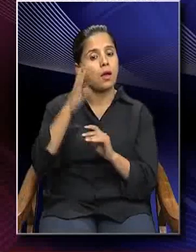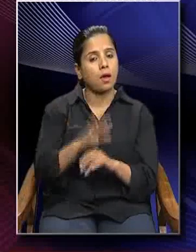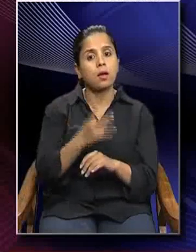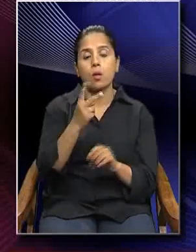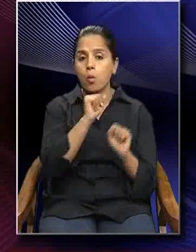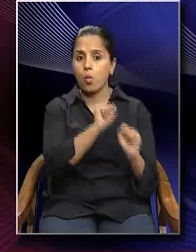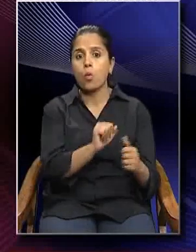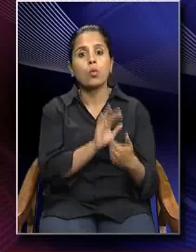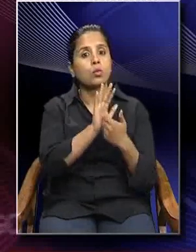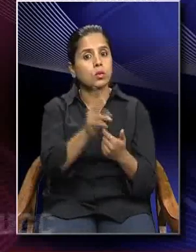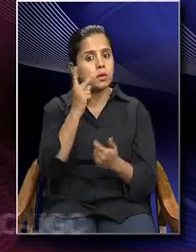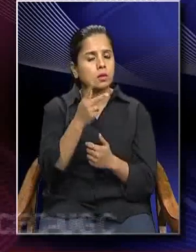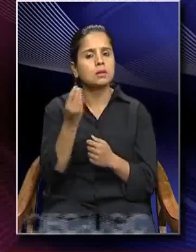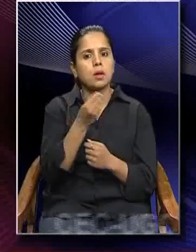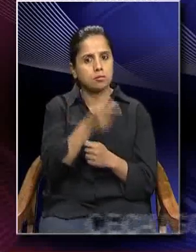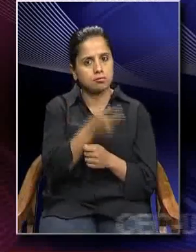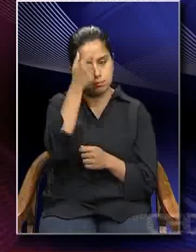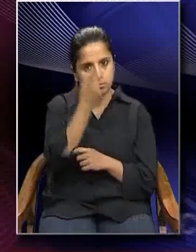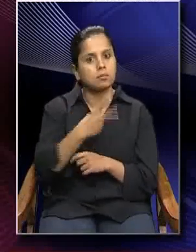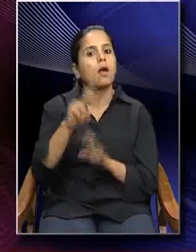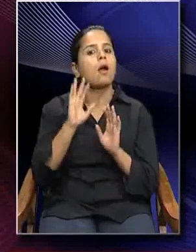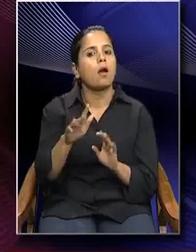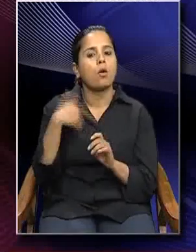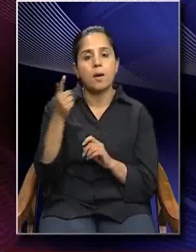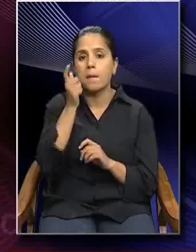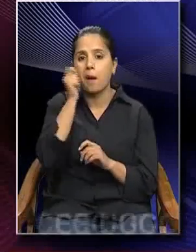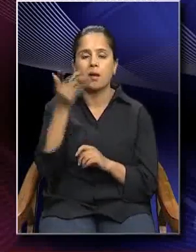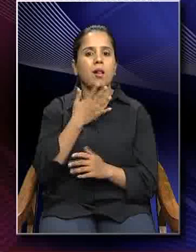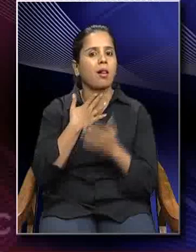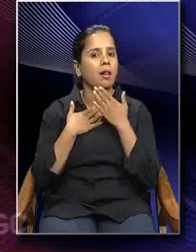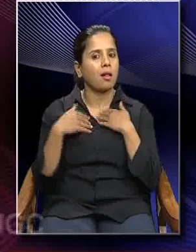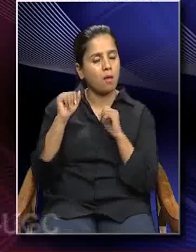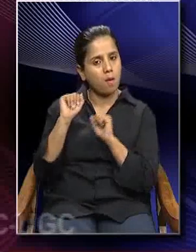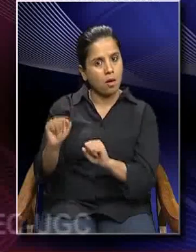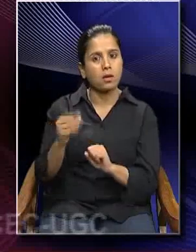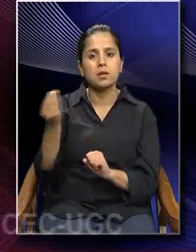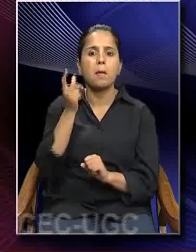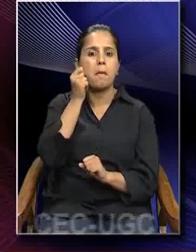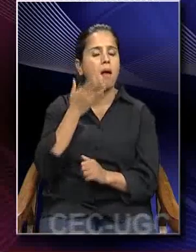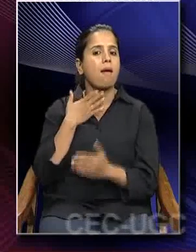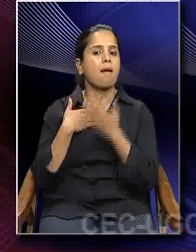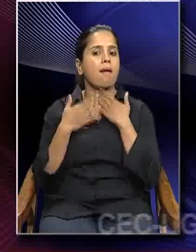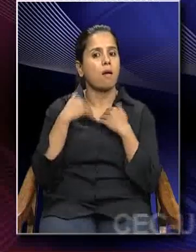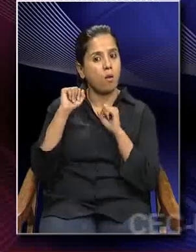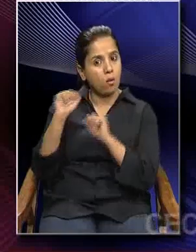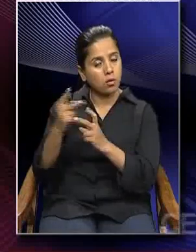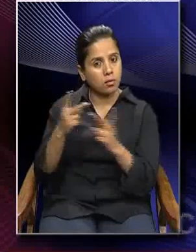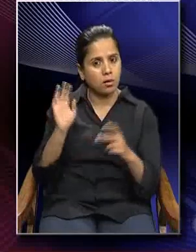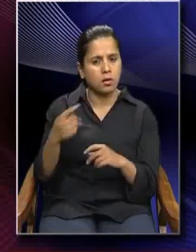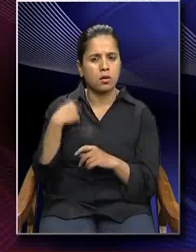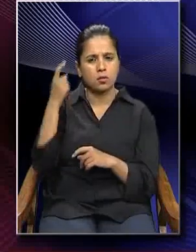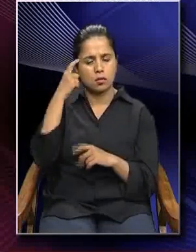her quite vulnerable to man's lust, and such men, with the connivance